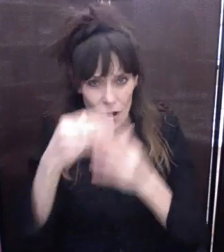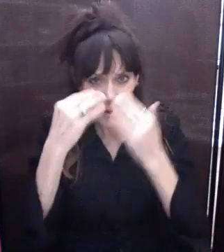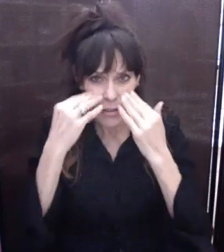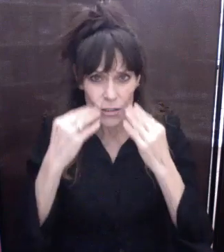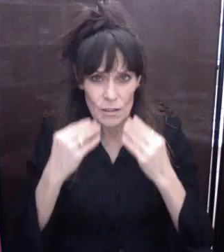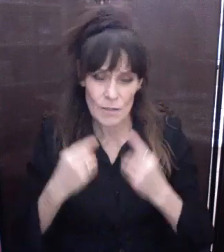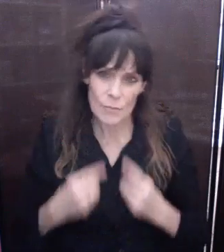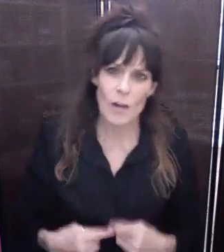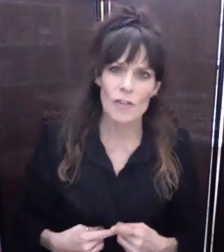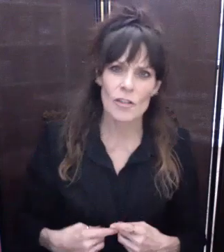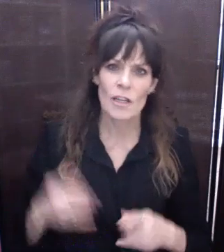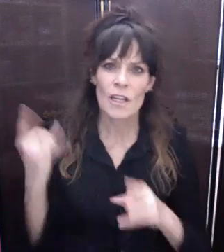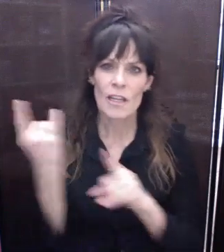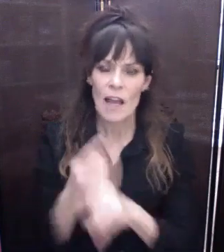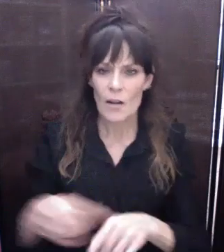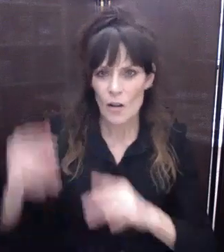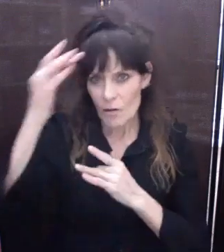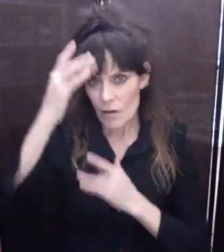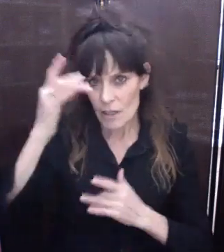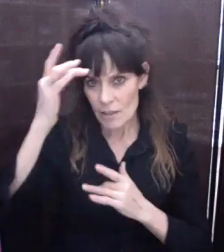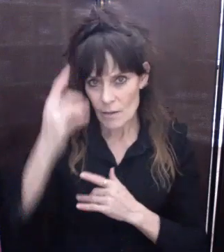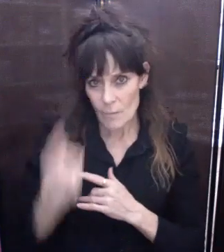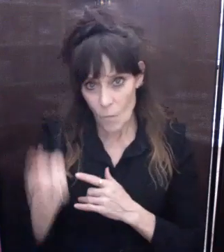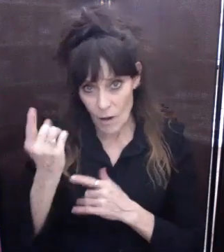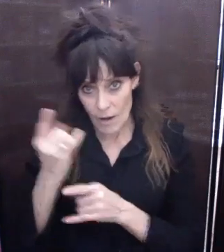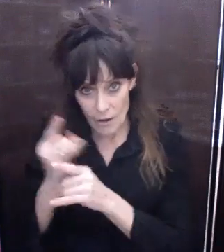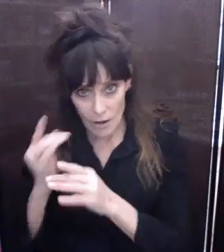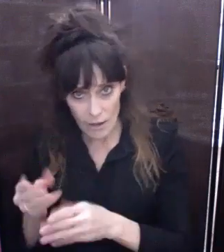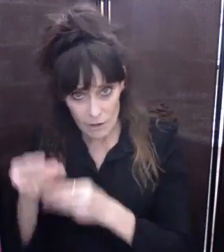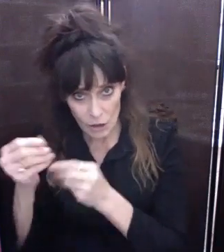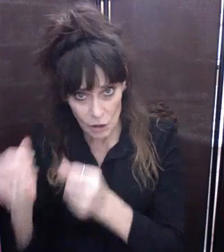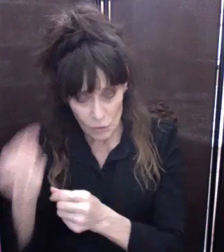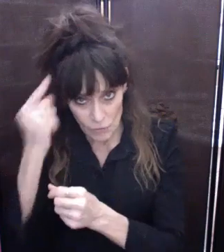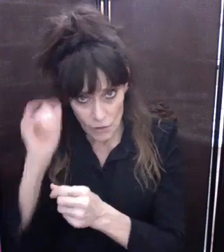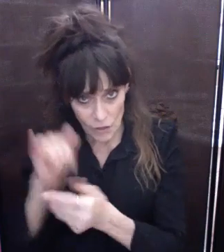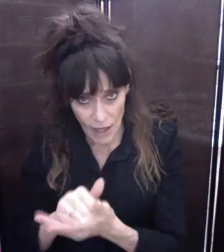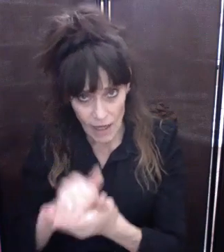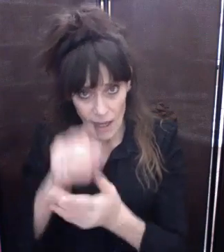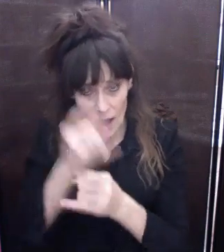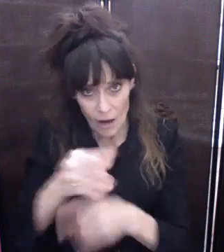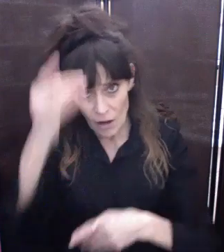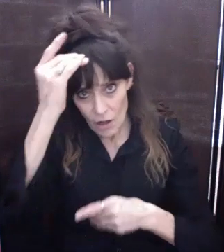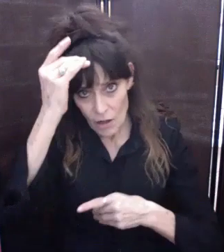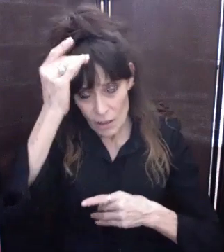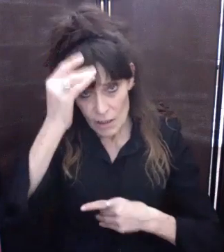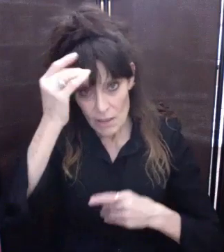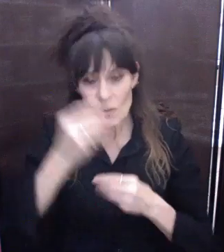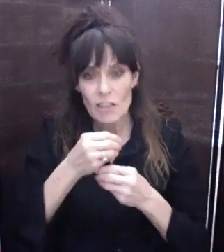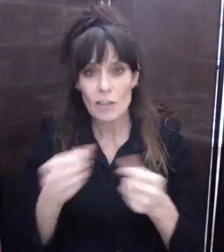the alcoholism of one alcoholic. The cure for that alcoholism, the solution for that alcoholism is